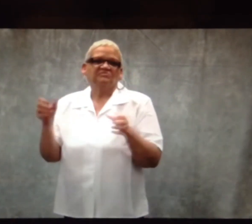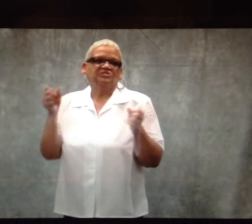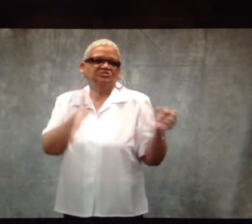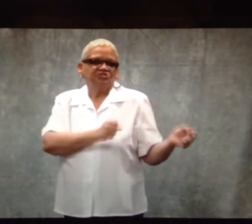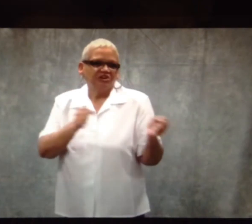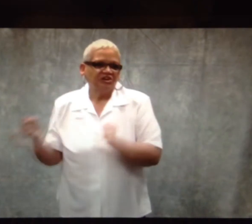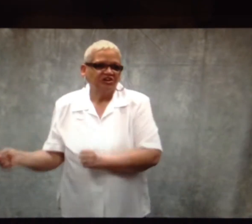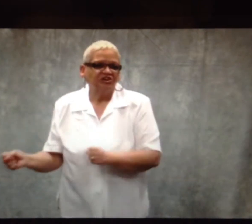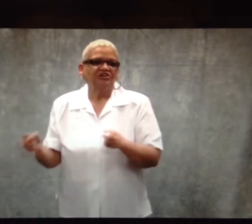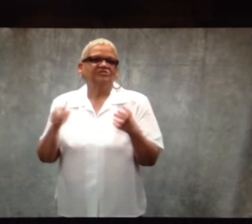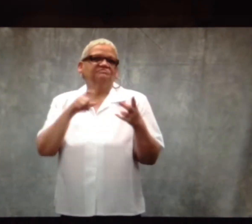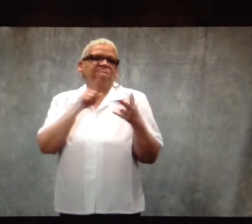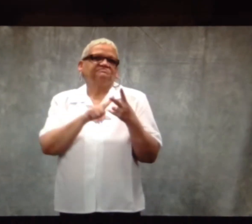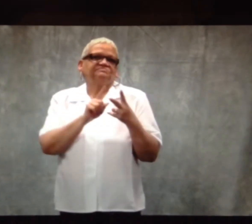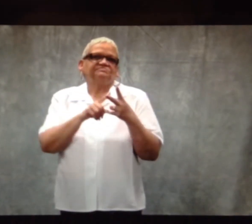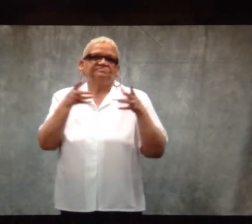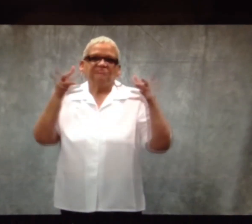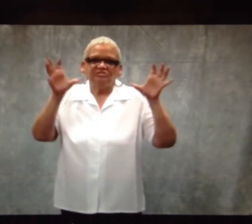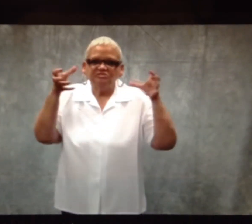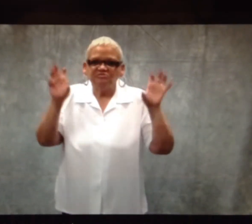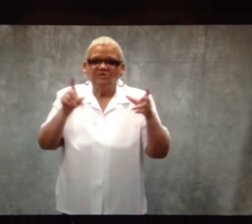very involved.